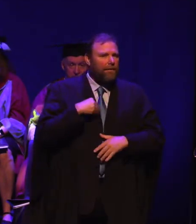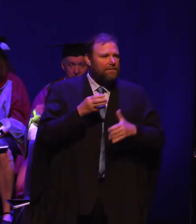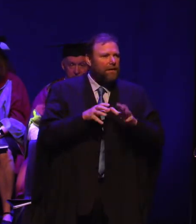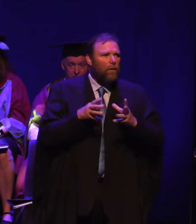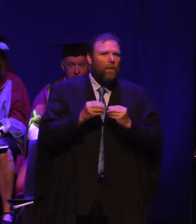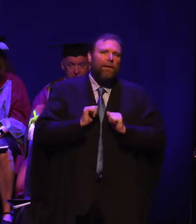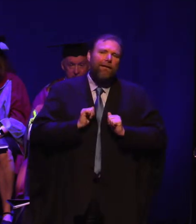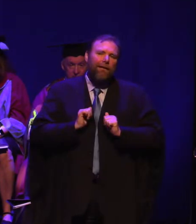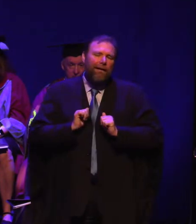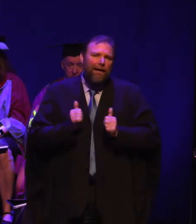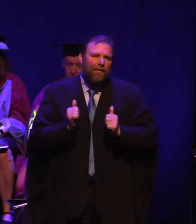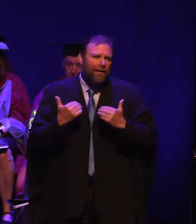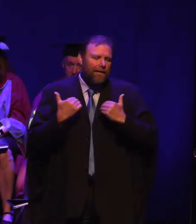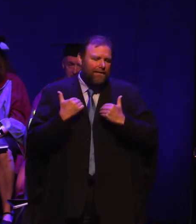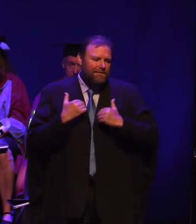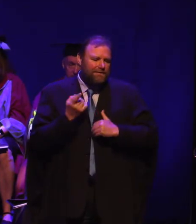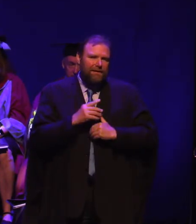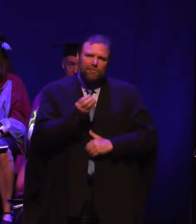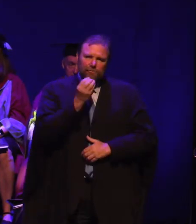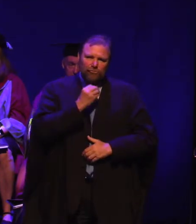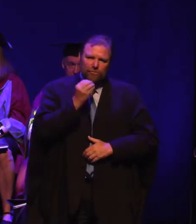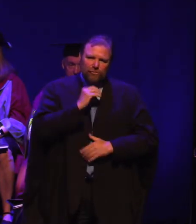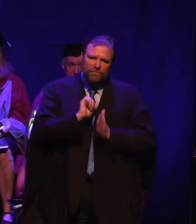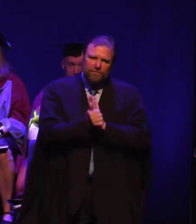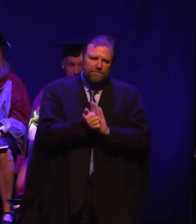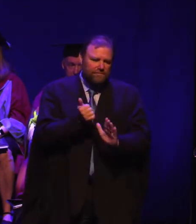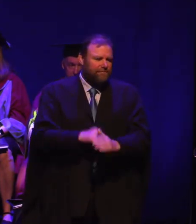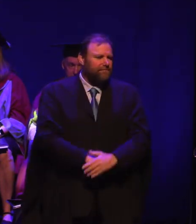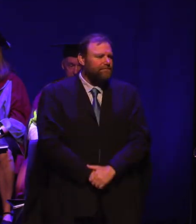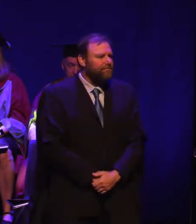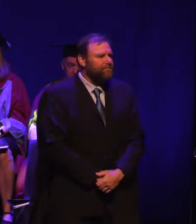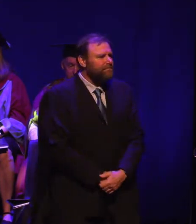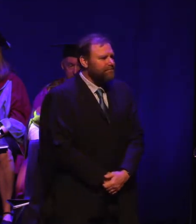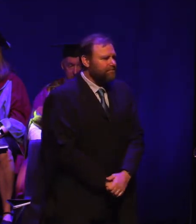Health, Exercise and Nutrition.